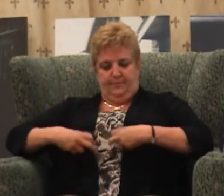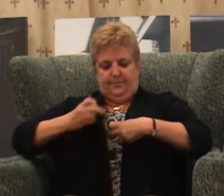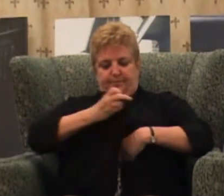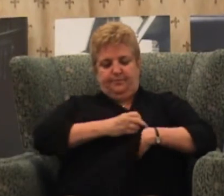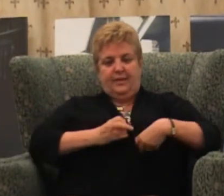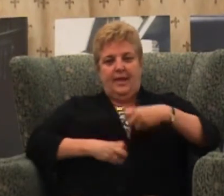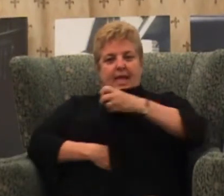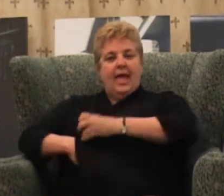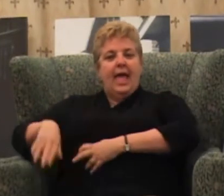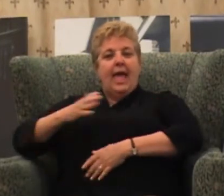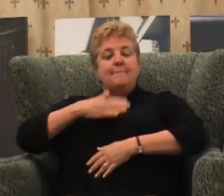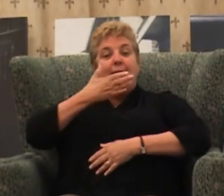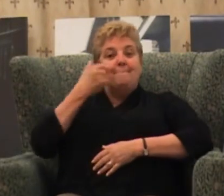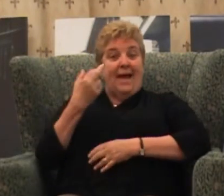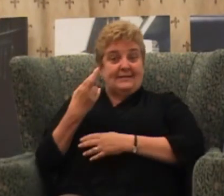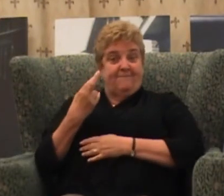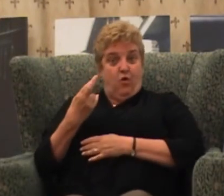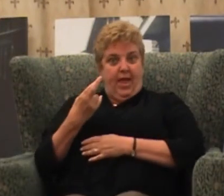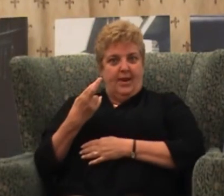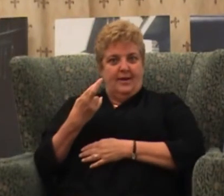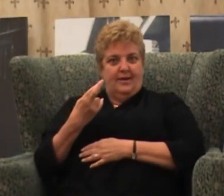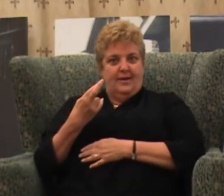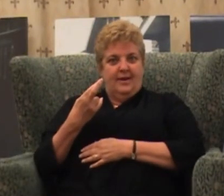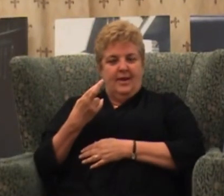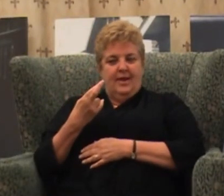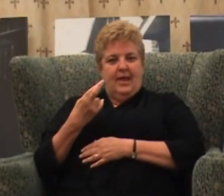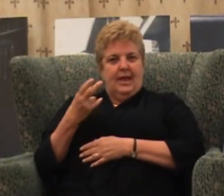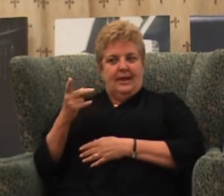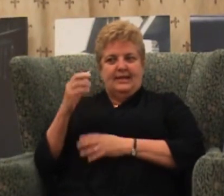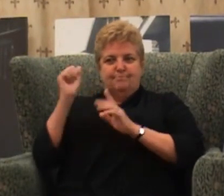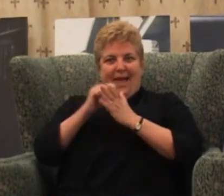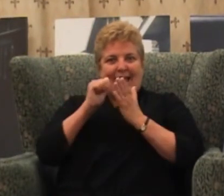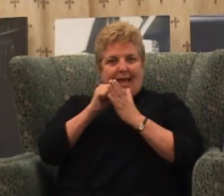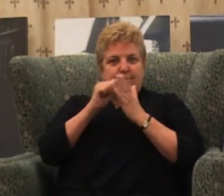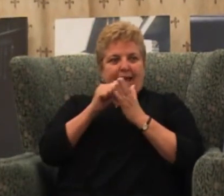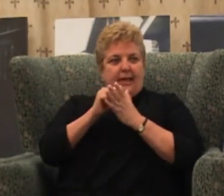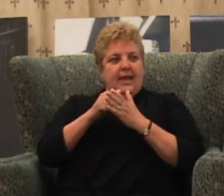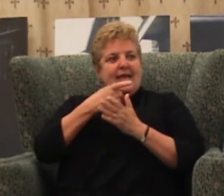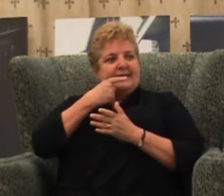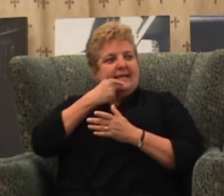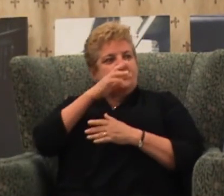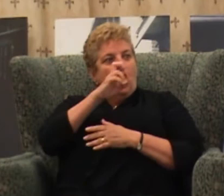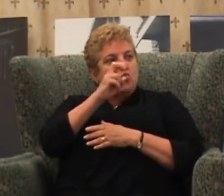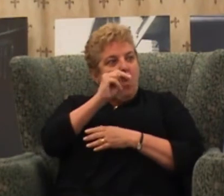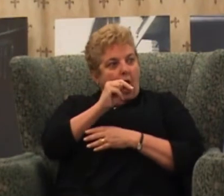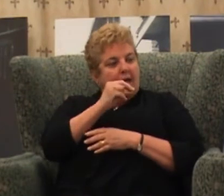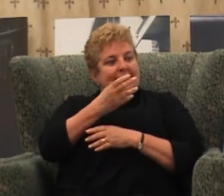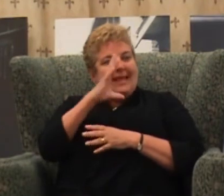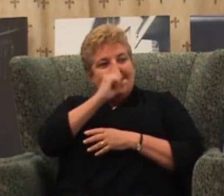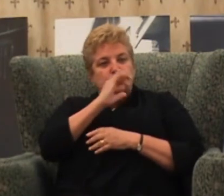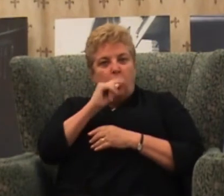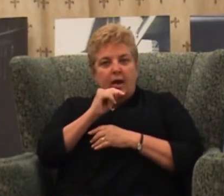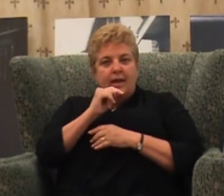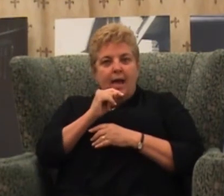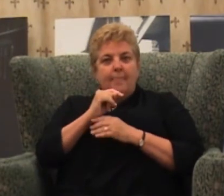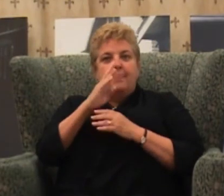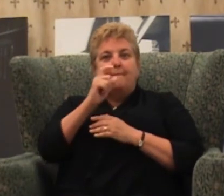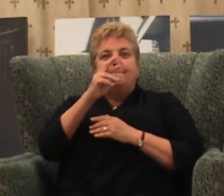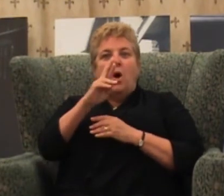best friend that I was a law clerk with, and he's banging on the door and says, Ronald, guess what? They just posted the bar results, and